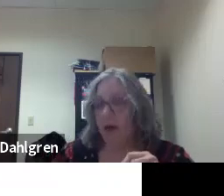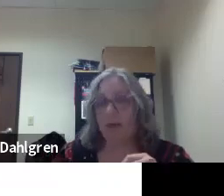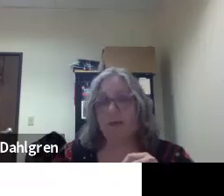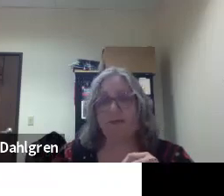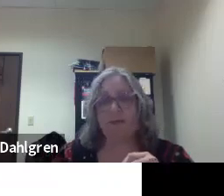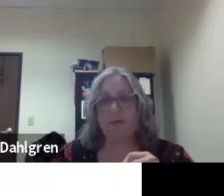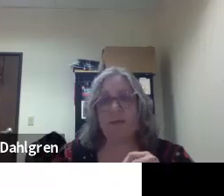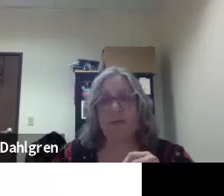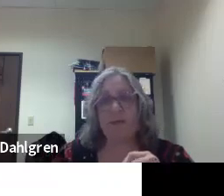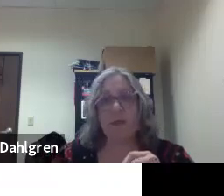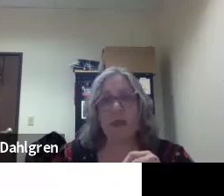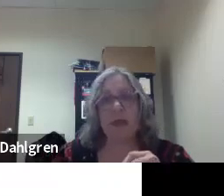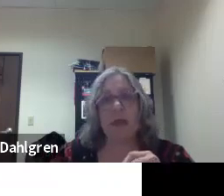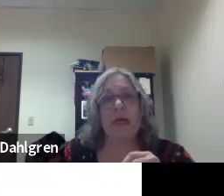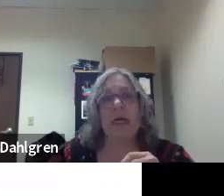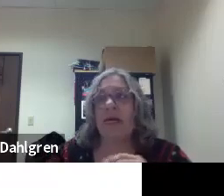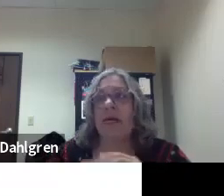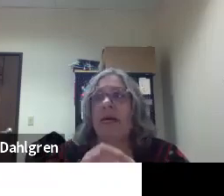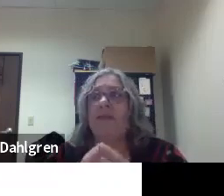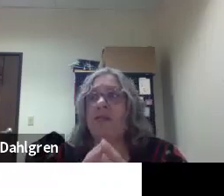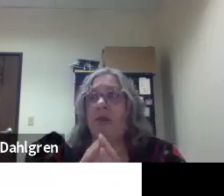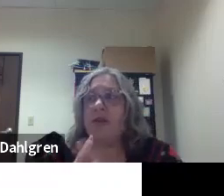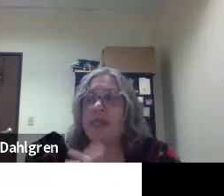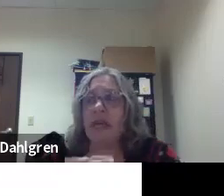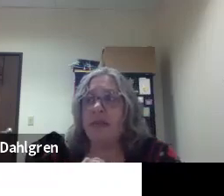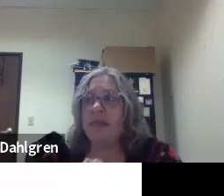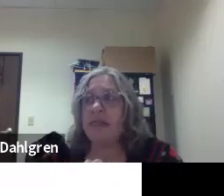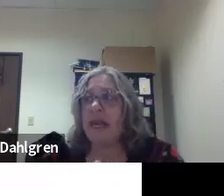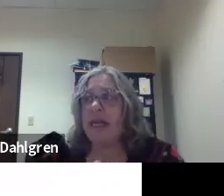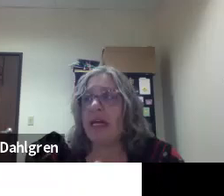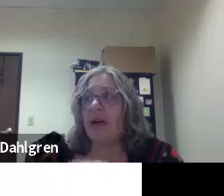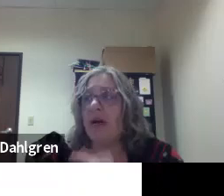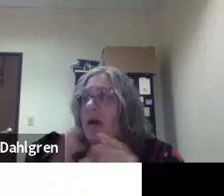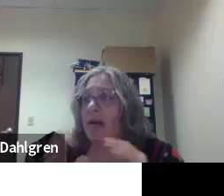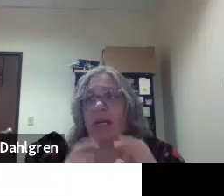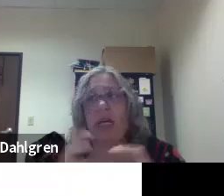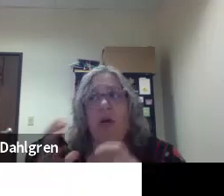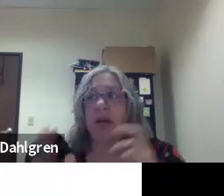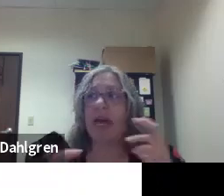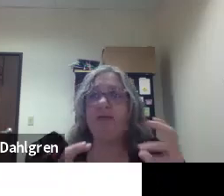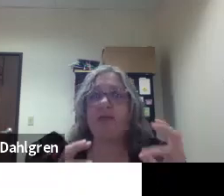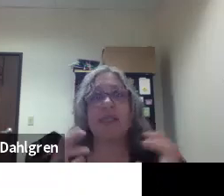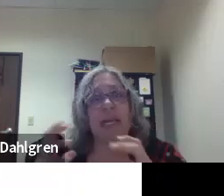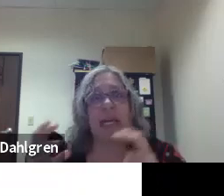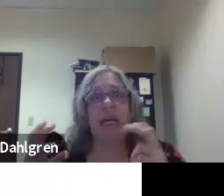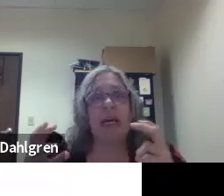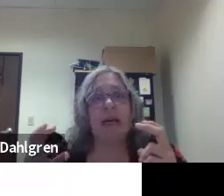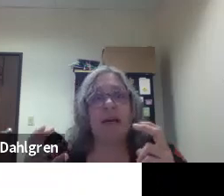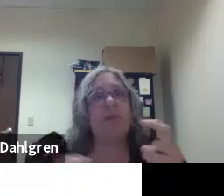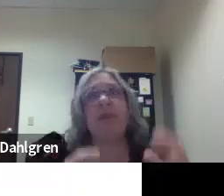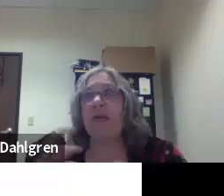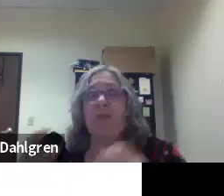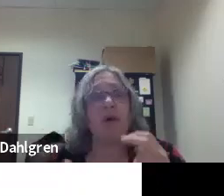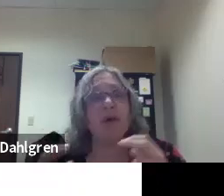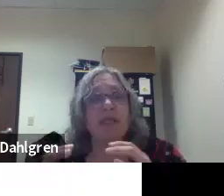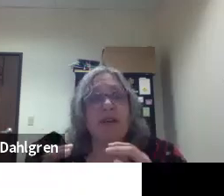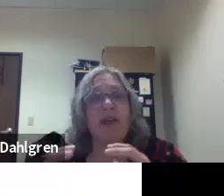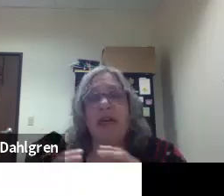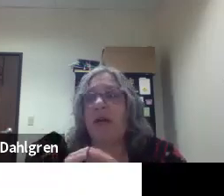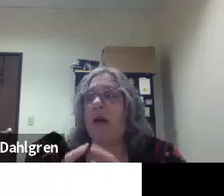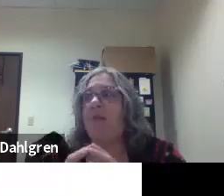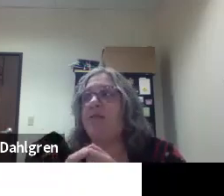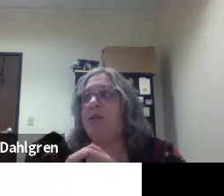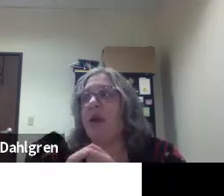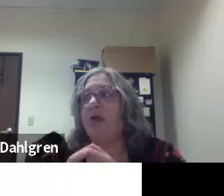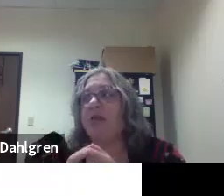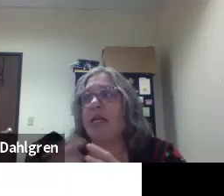is about. And so you'll see on this slide here, you know, again, just the Some of the importance of